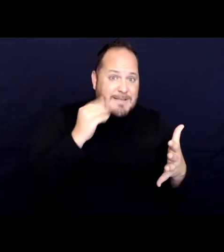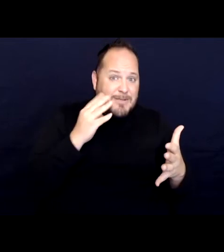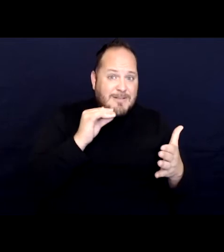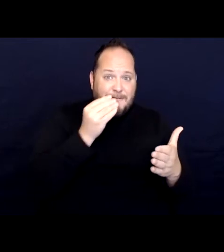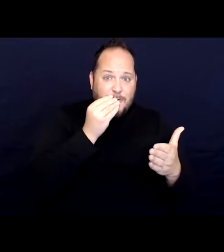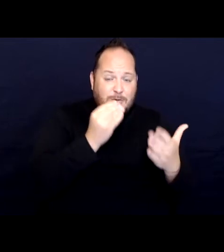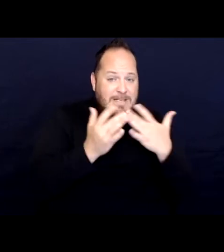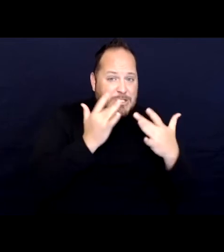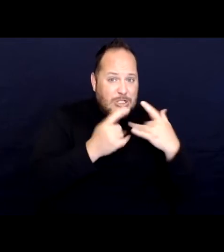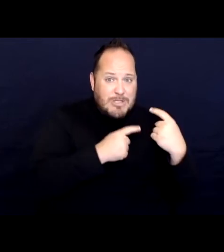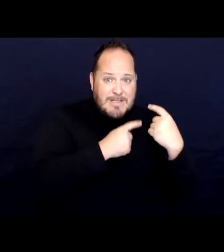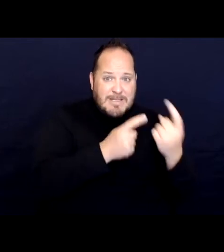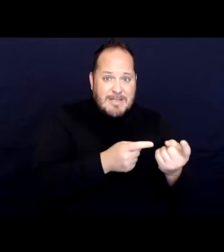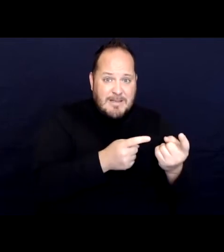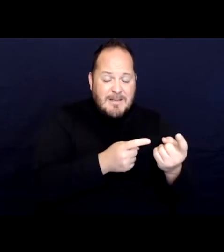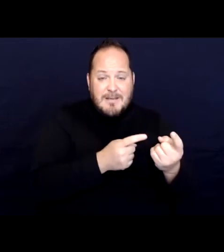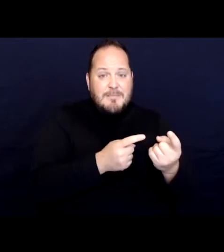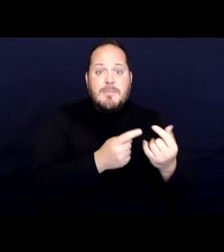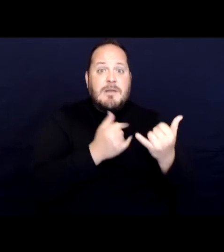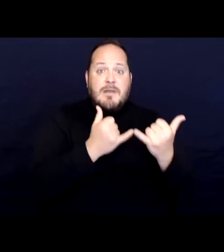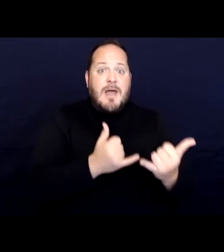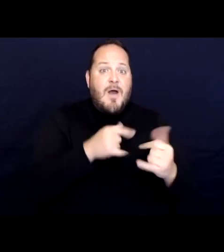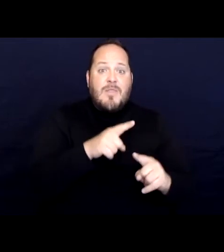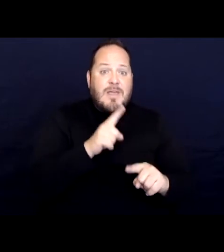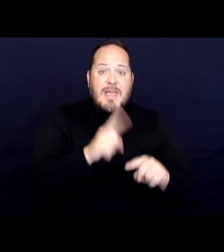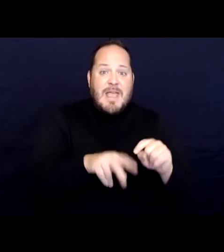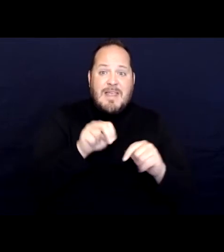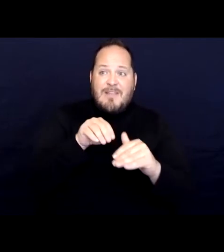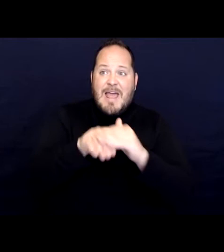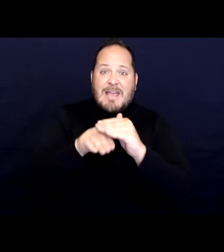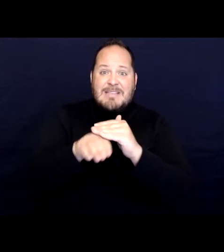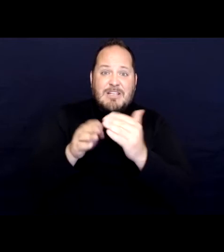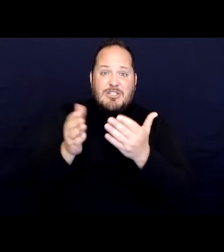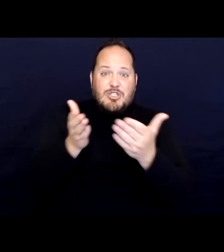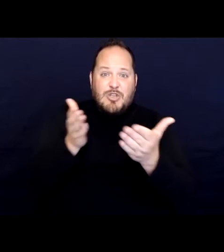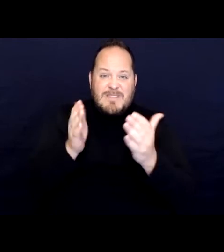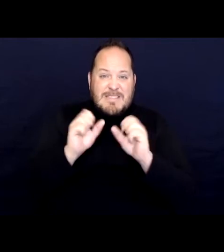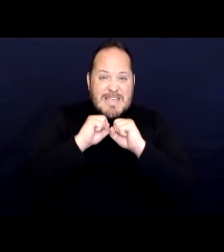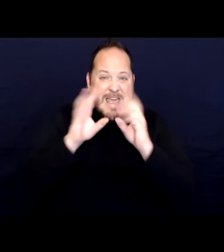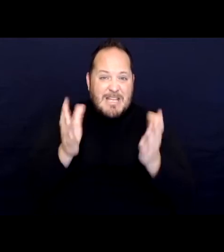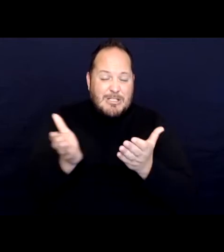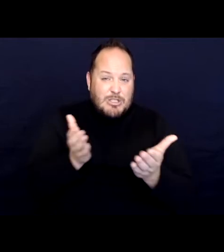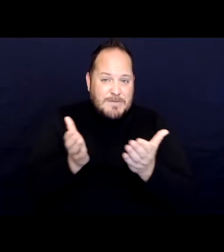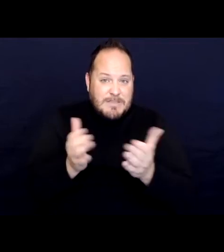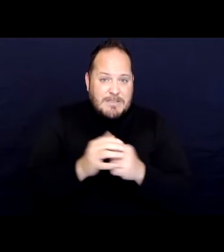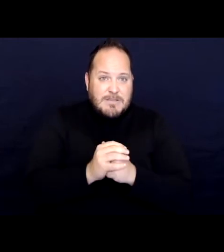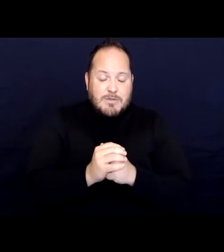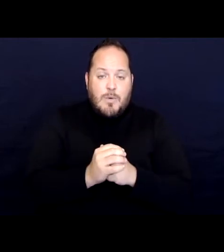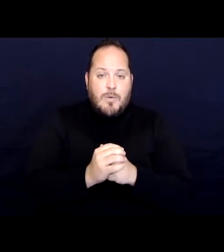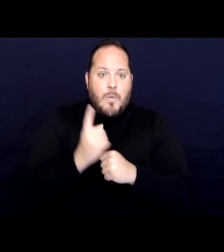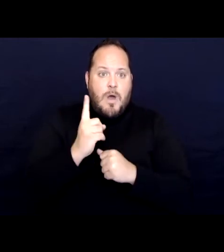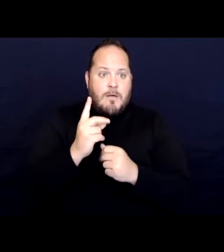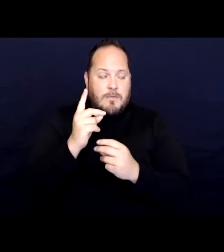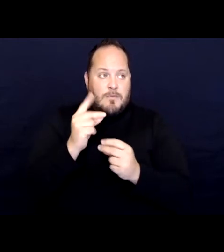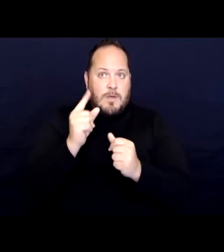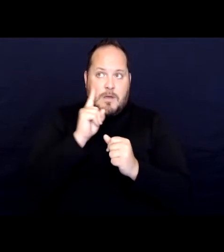uh, now not even being able to access anything, any sort of services. So one of the quick ideas